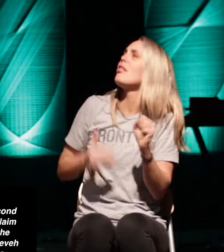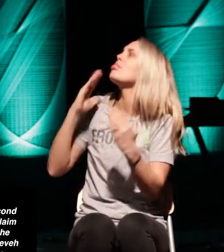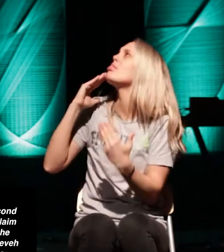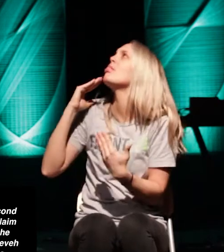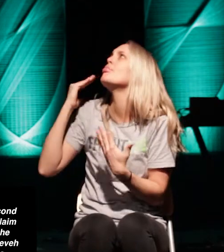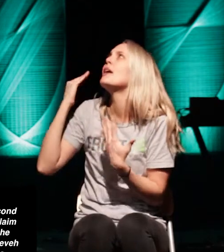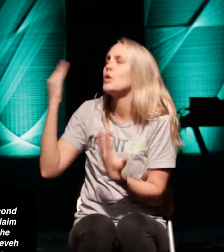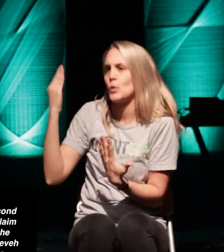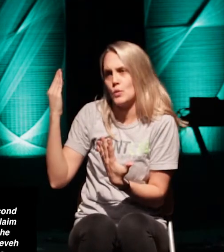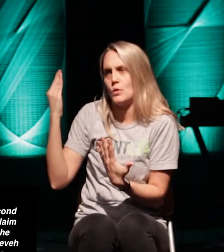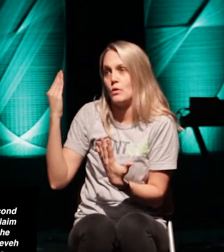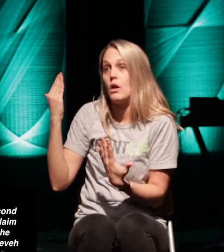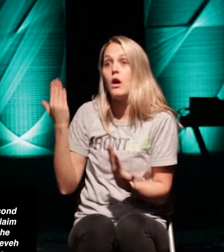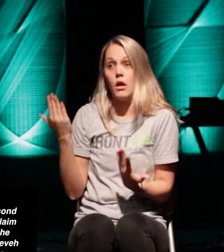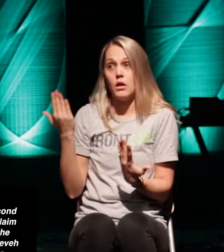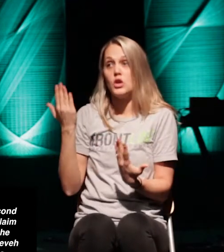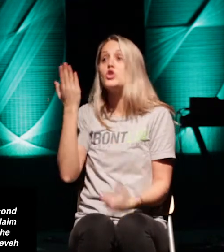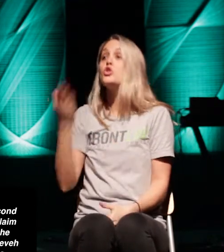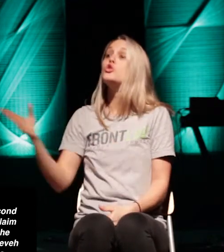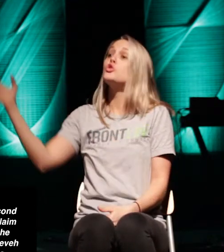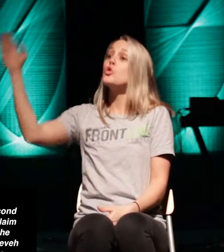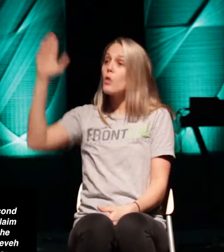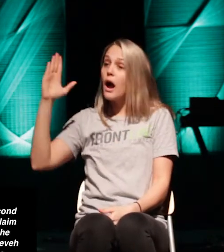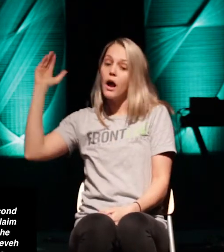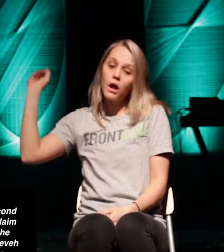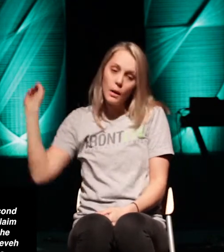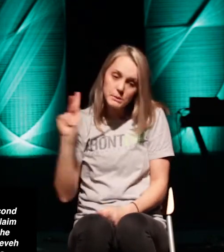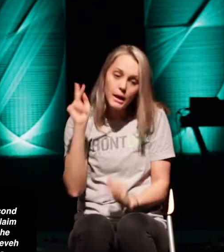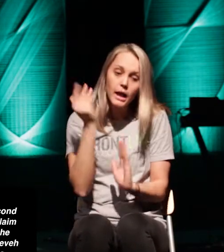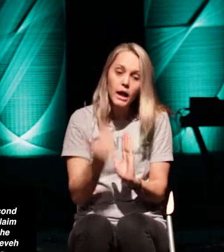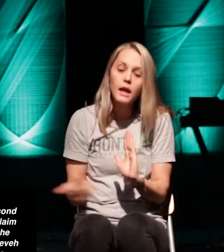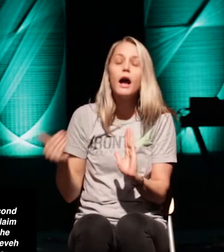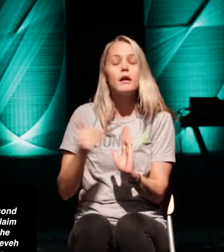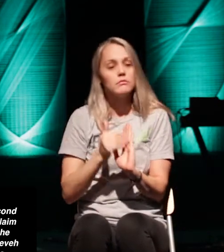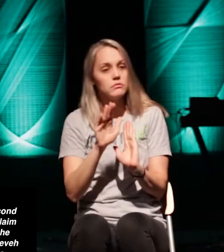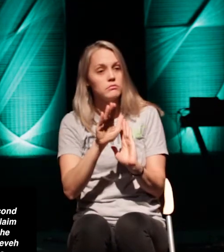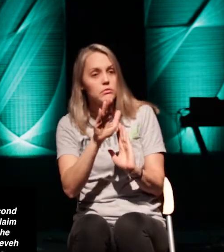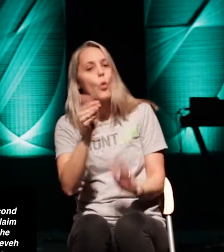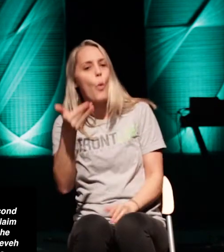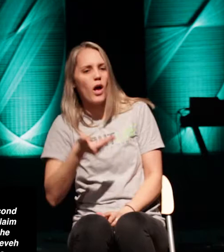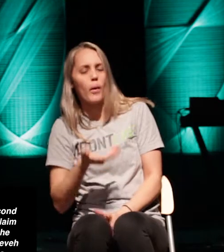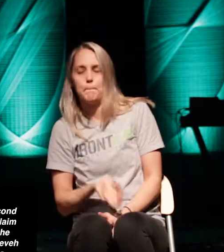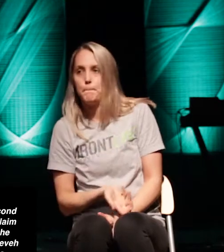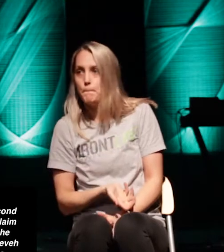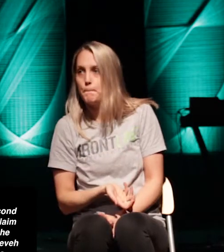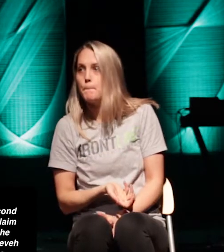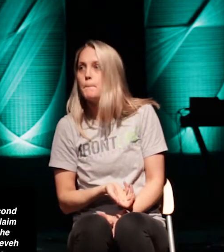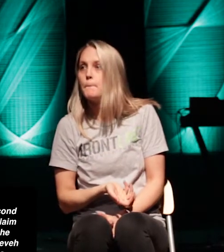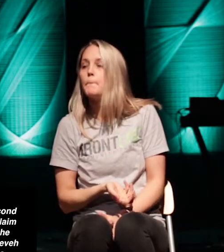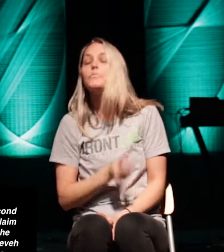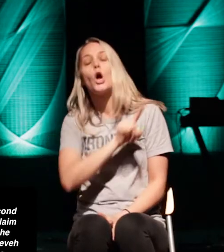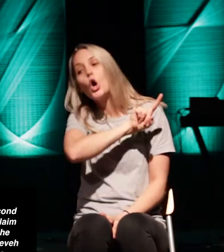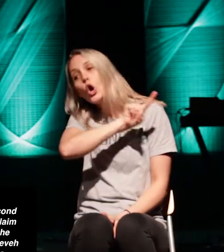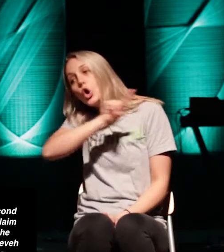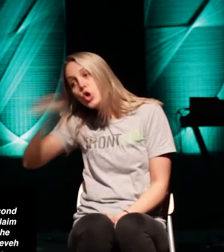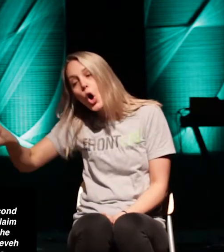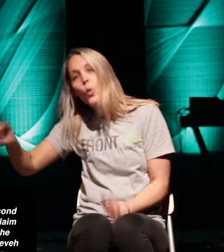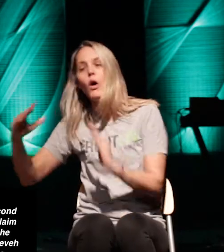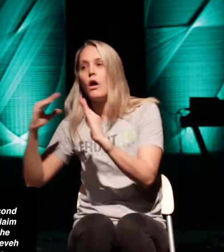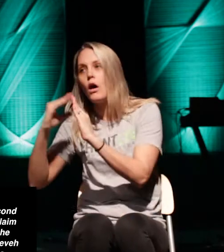you. So God comes to him again and says, you're welcome. Go to Nineveh.